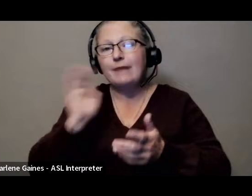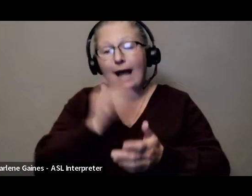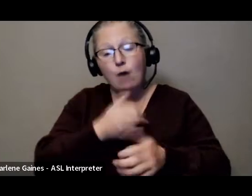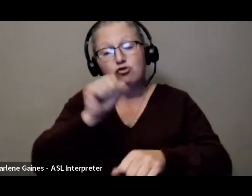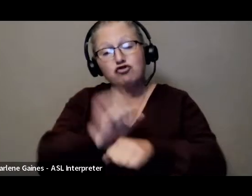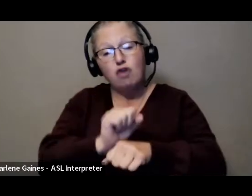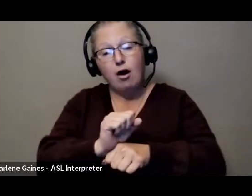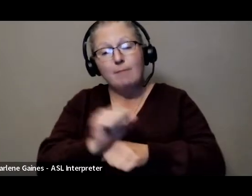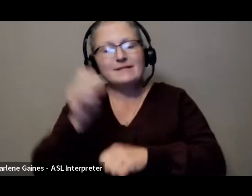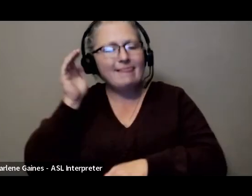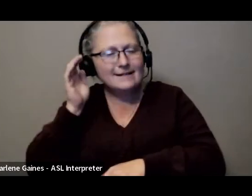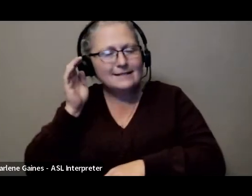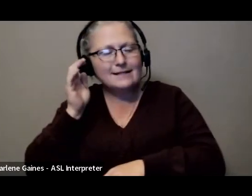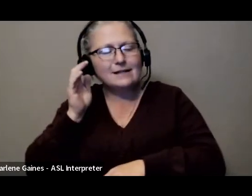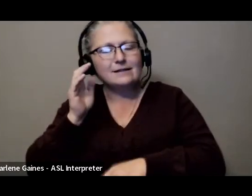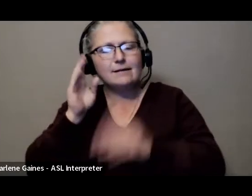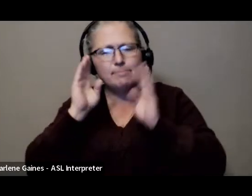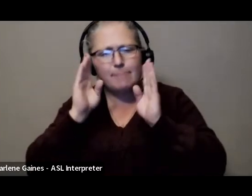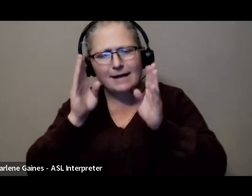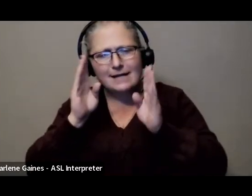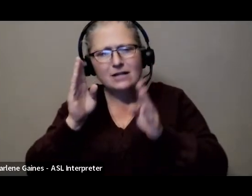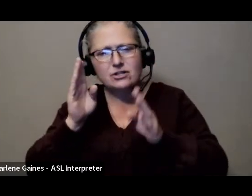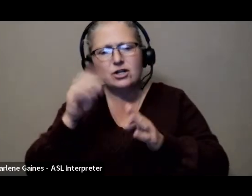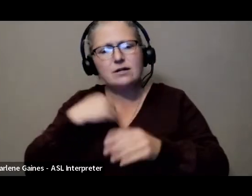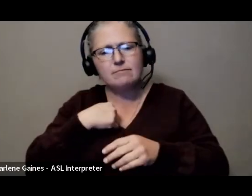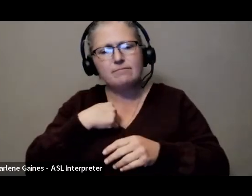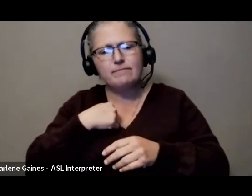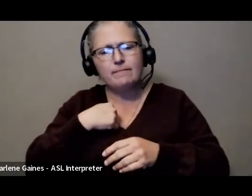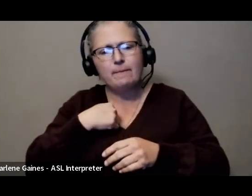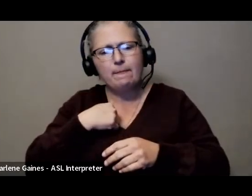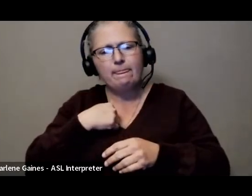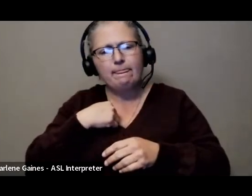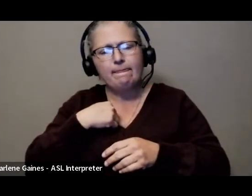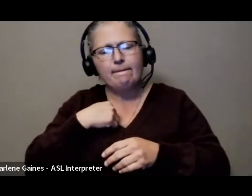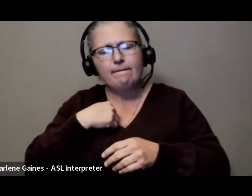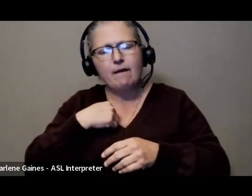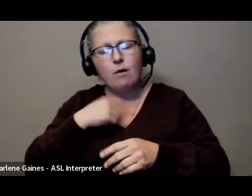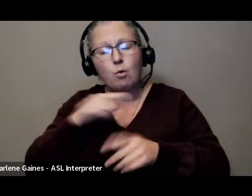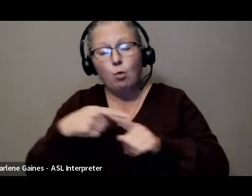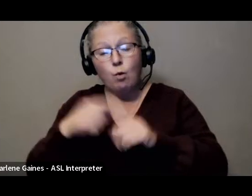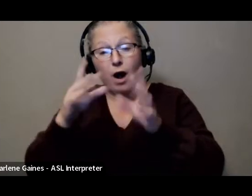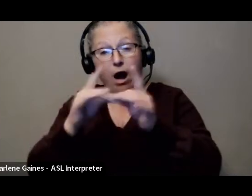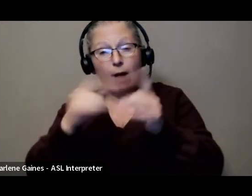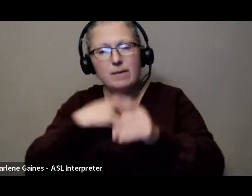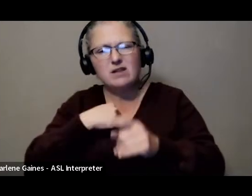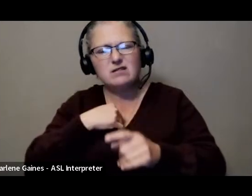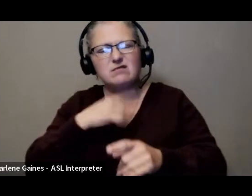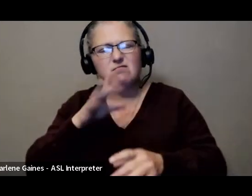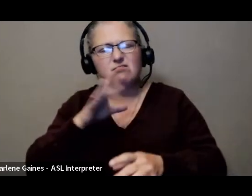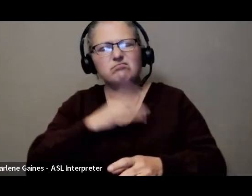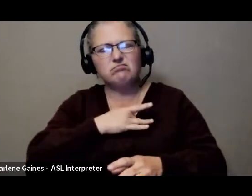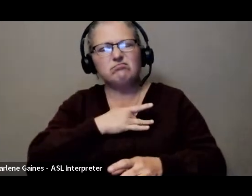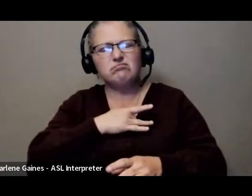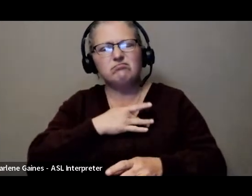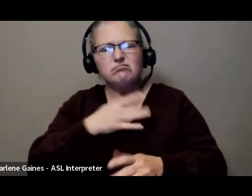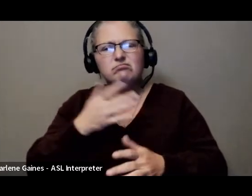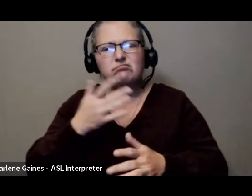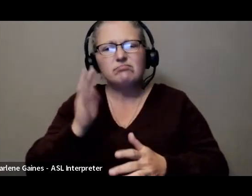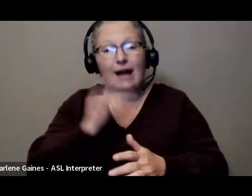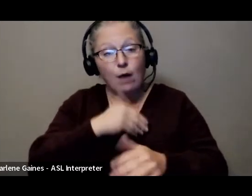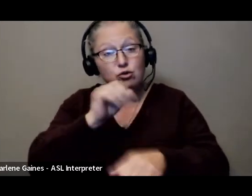is to listen and to pay attention, and I take the comments to heart. Our job is